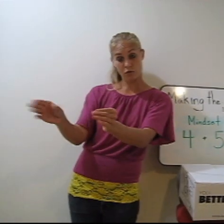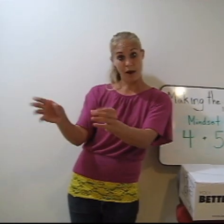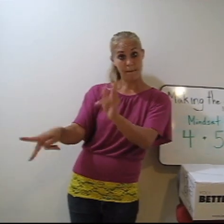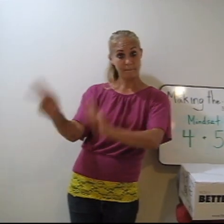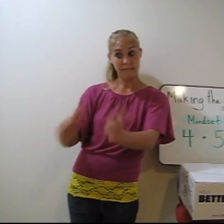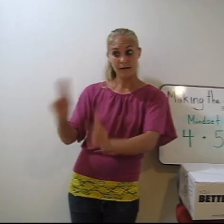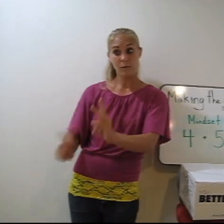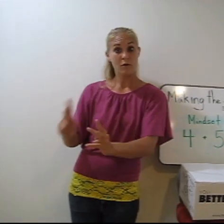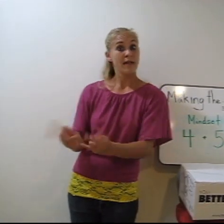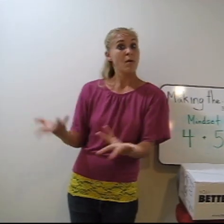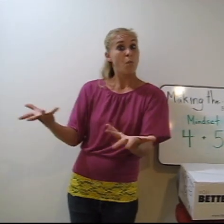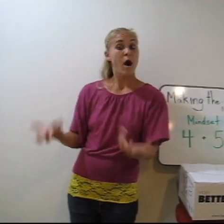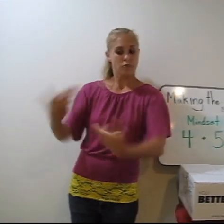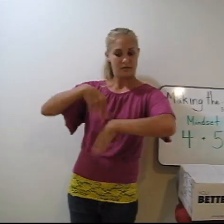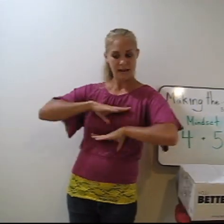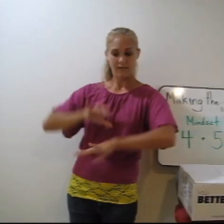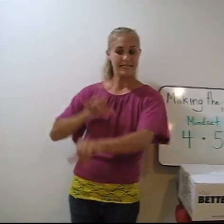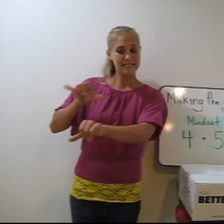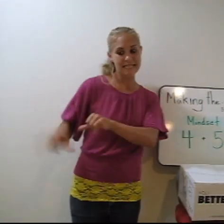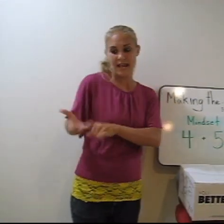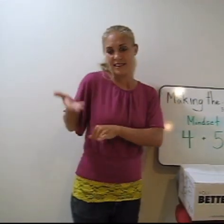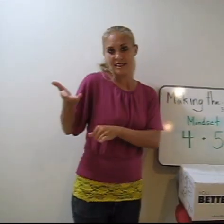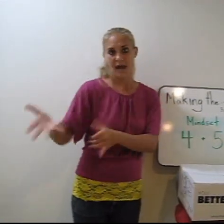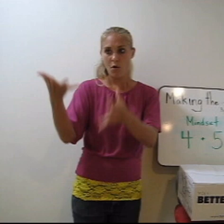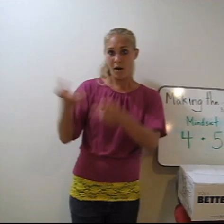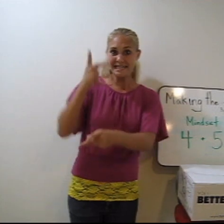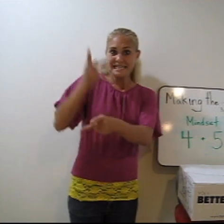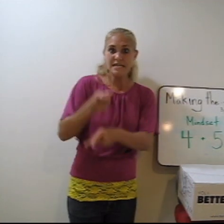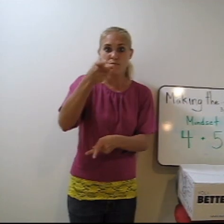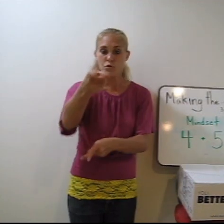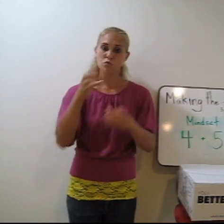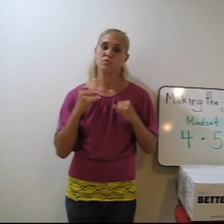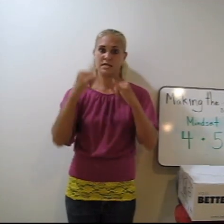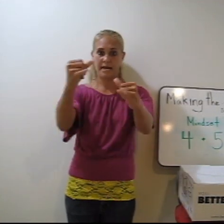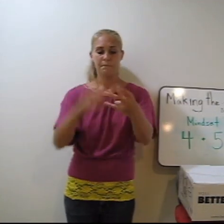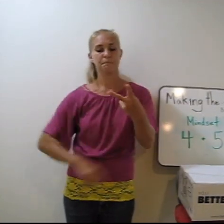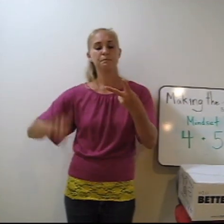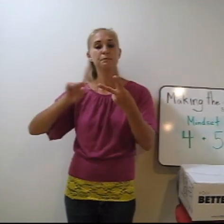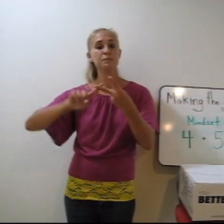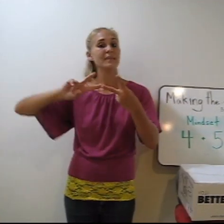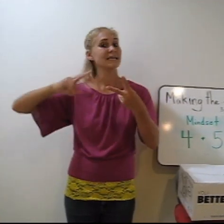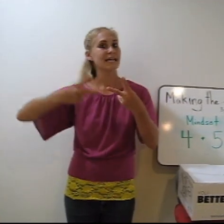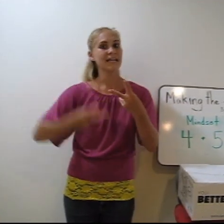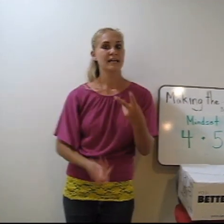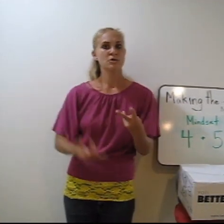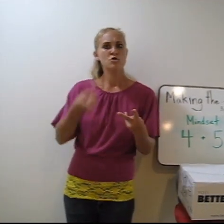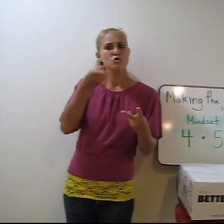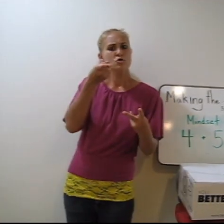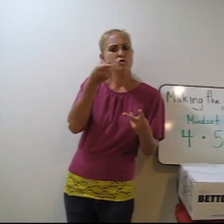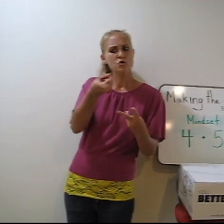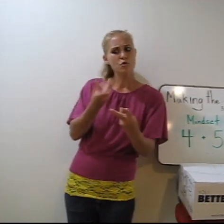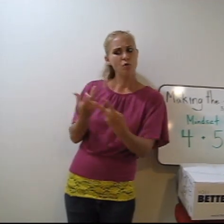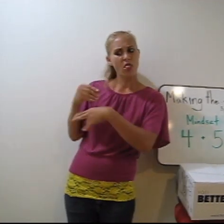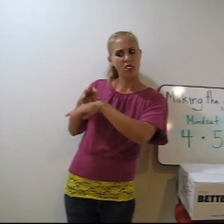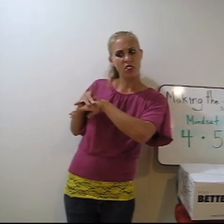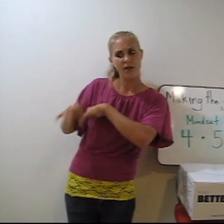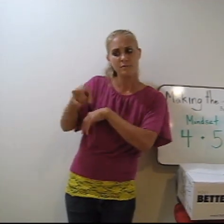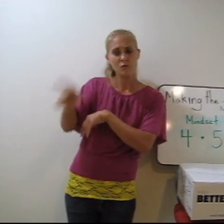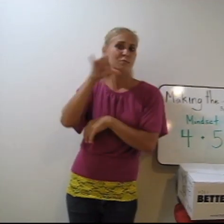the trap and wanting to keep you in with them. Number two, you make them look bad. You are a giant